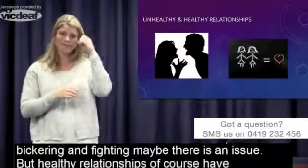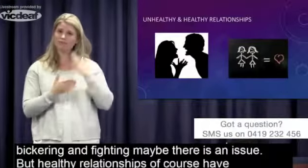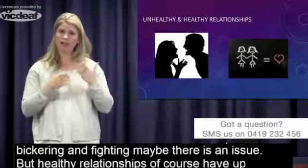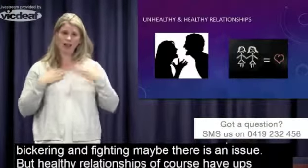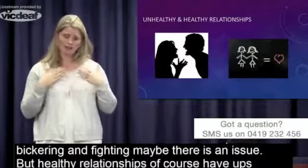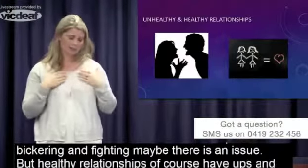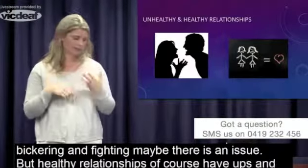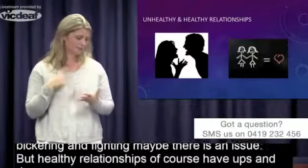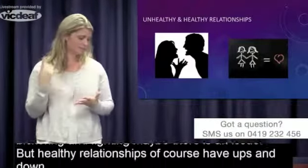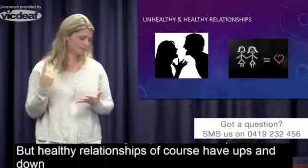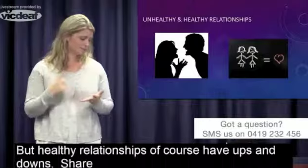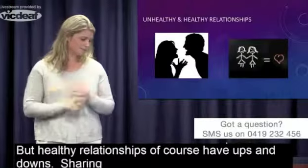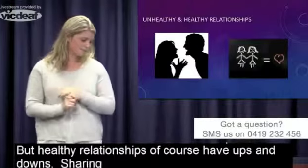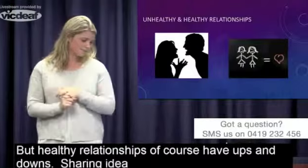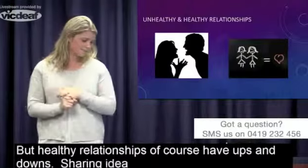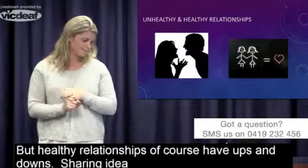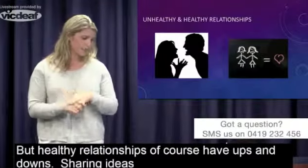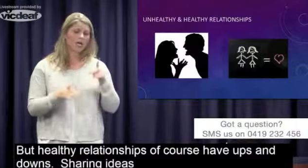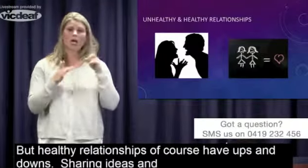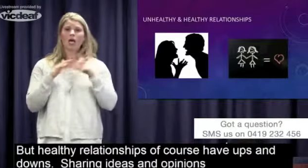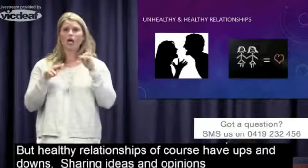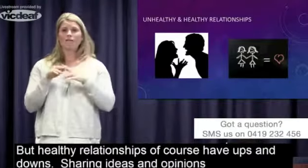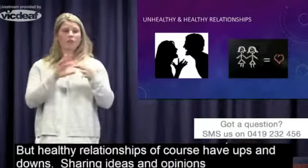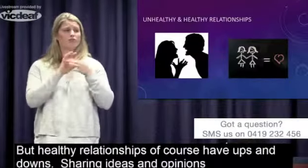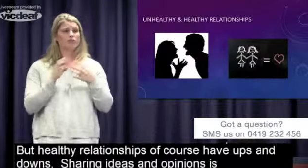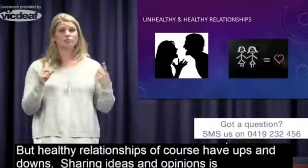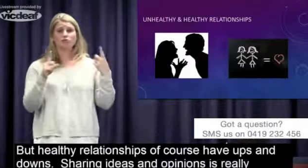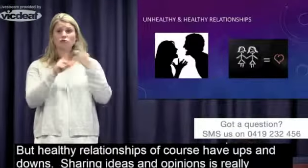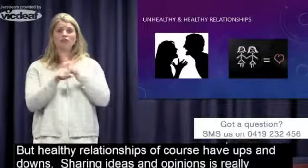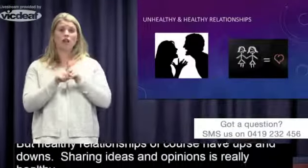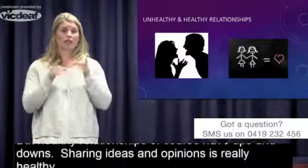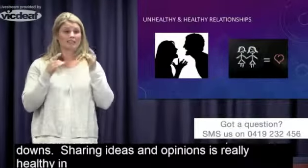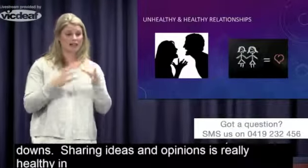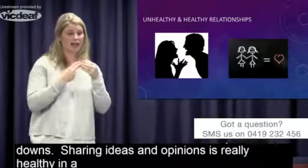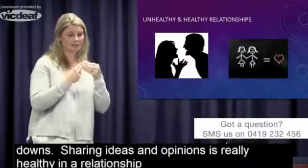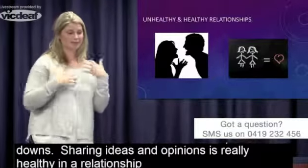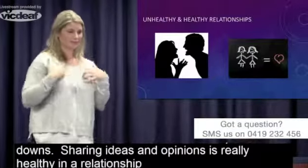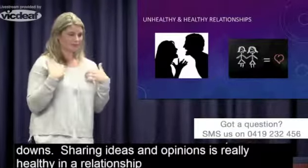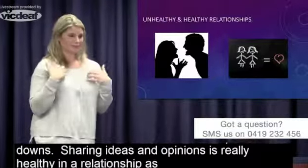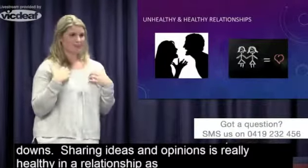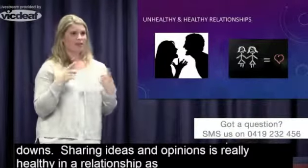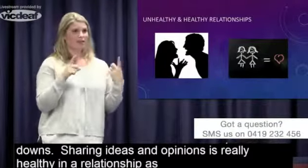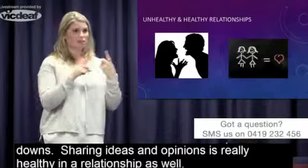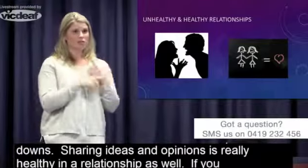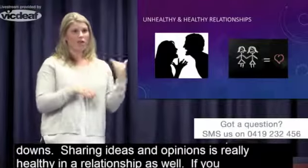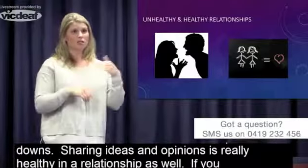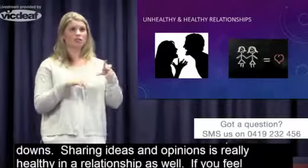Sharing ideas and opinions is really healthy in a relationship as well. If you feel like the relationship is going